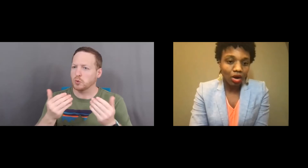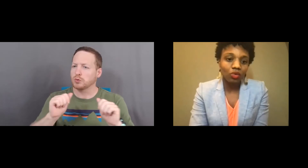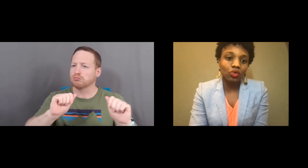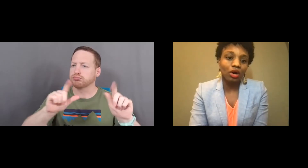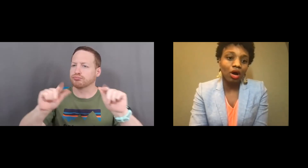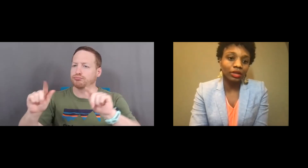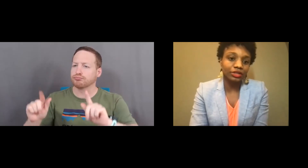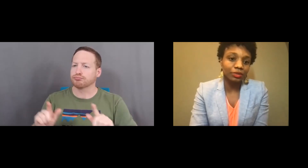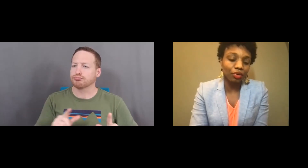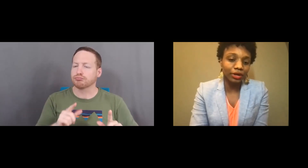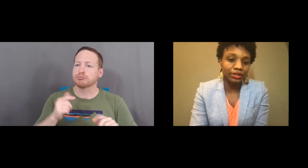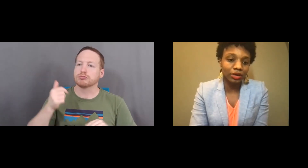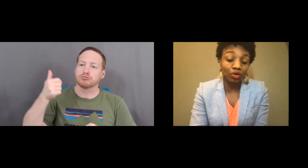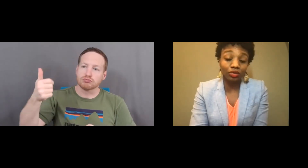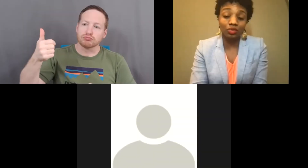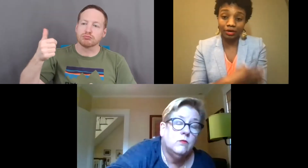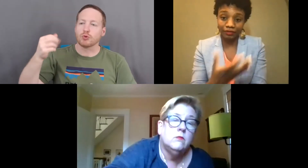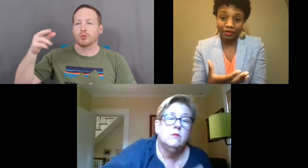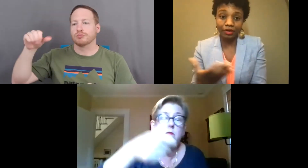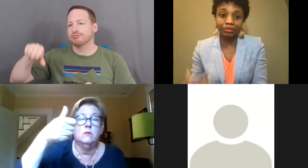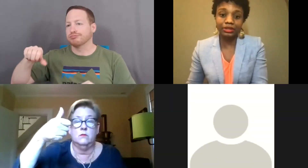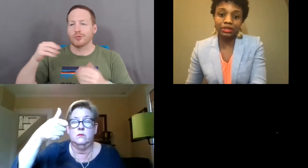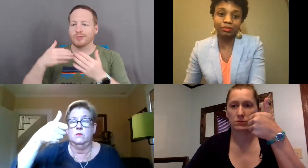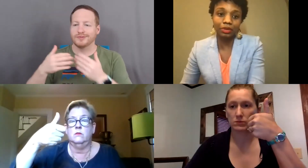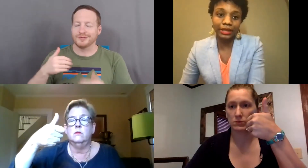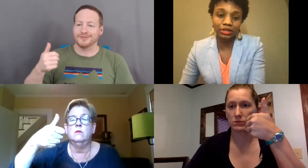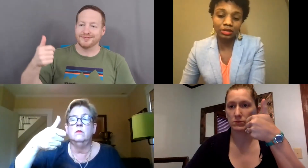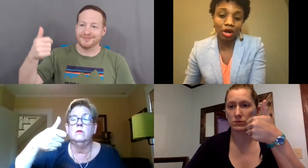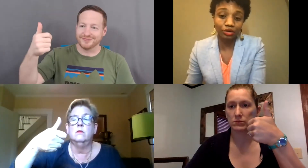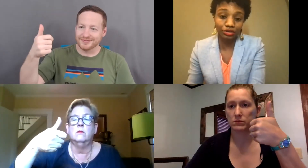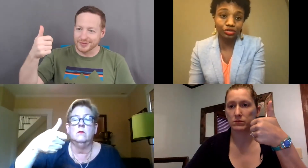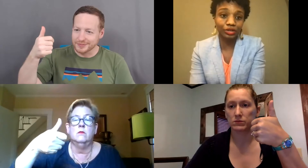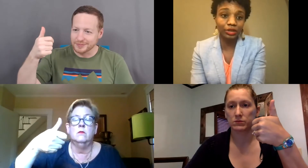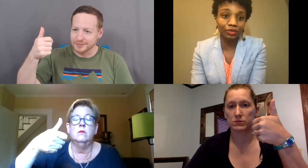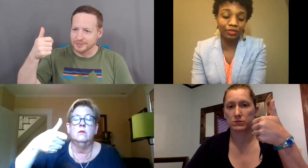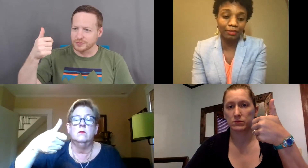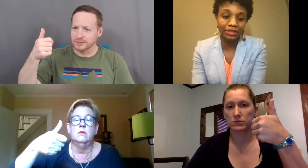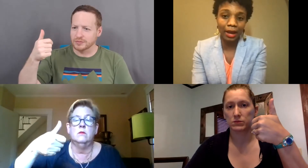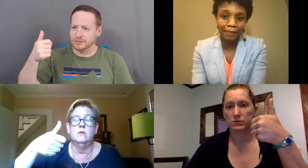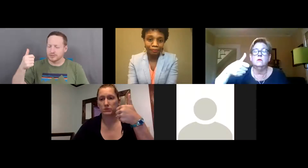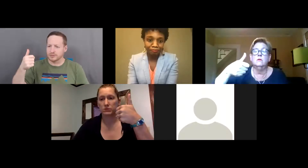Who are all in support or who are in favor, please place on your screen with a thumbs up.